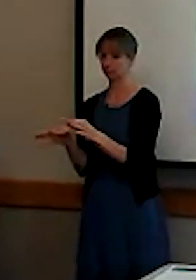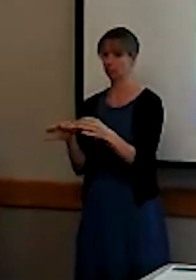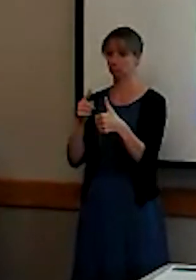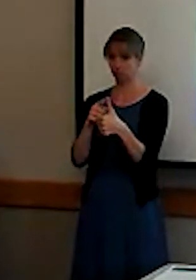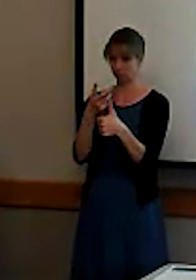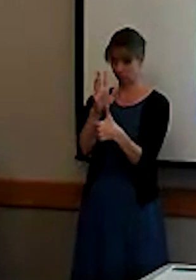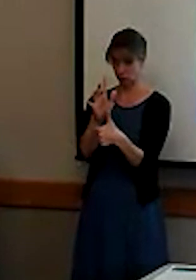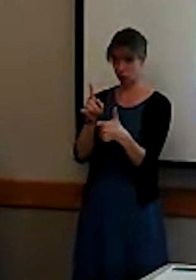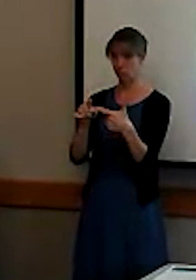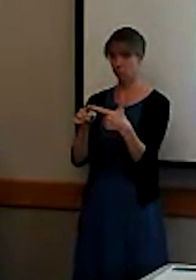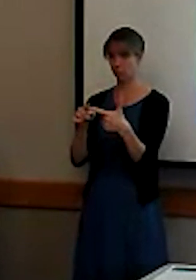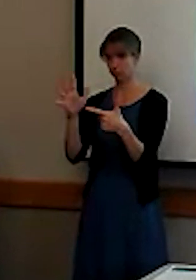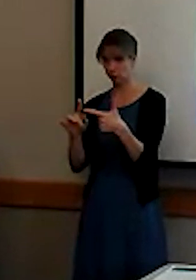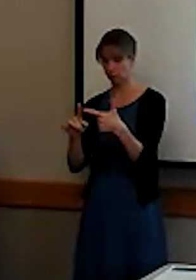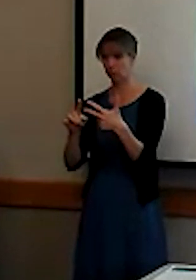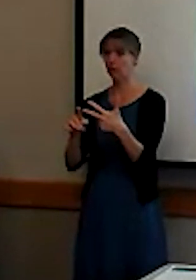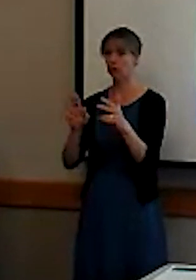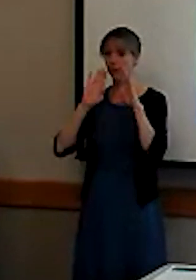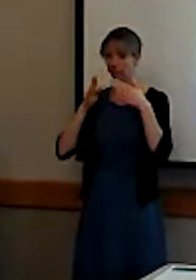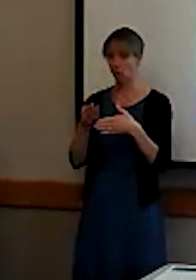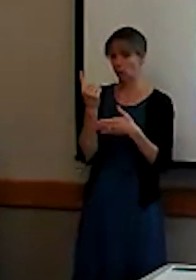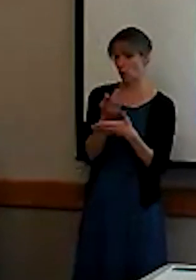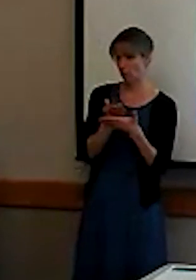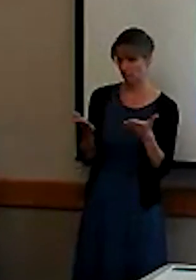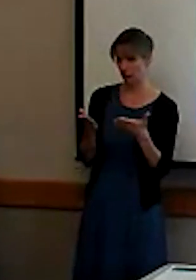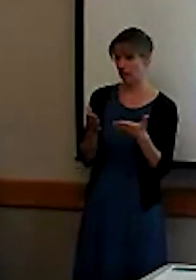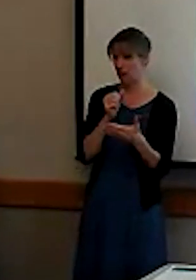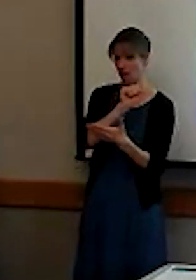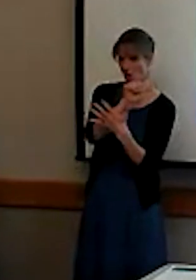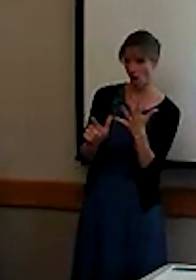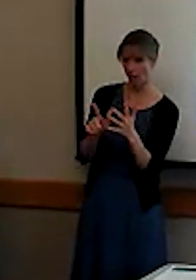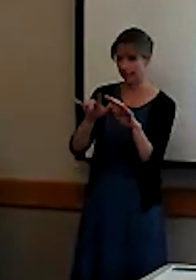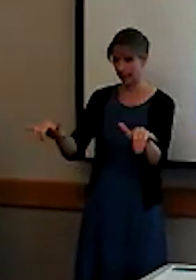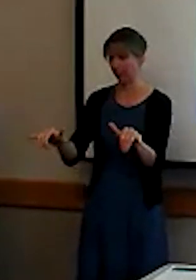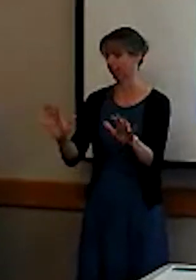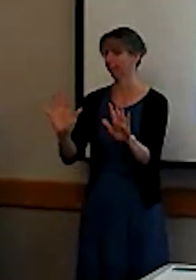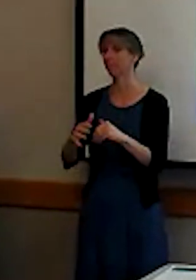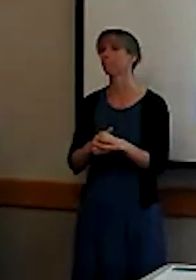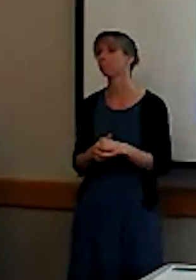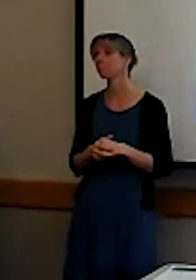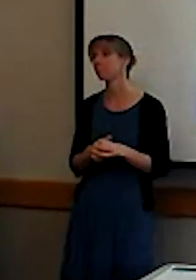this, it's better for them because they can focus on one thing at a time. And